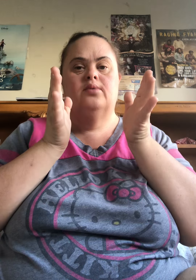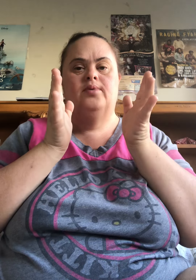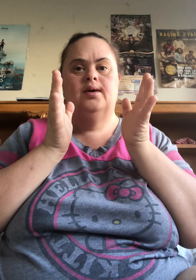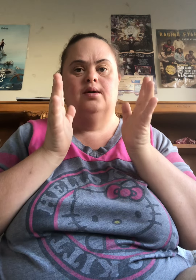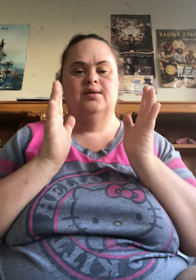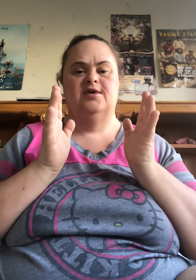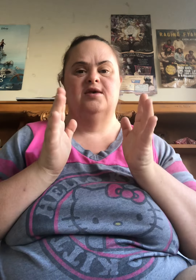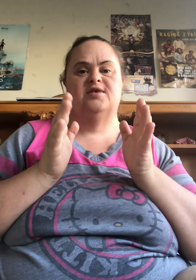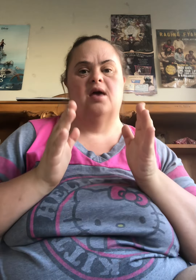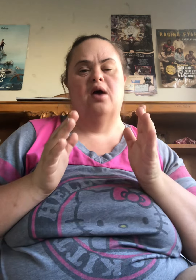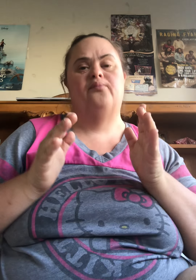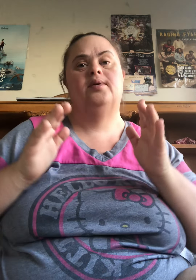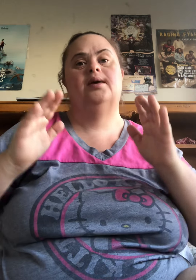disappear, you disappear, you